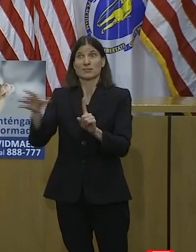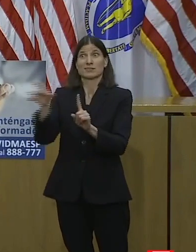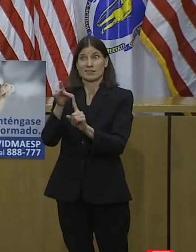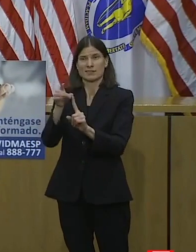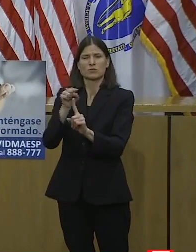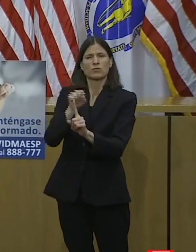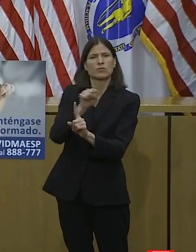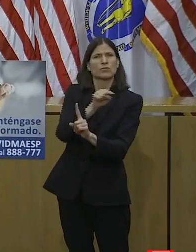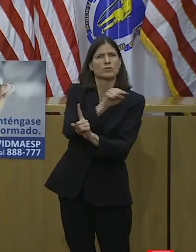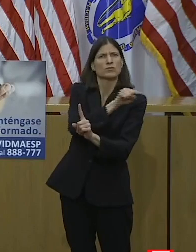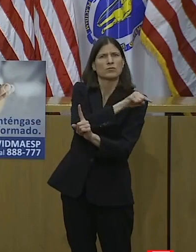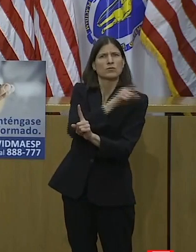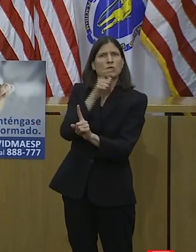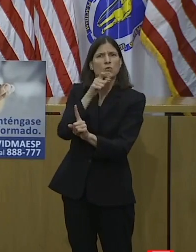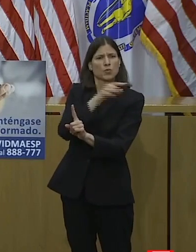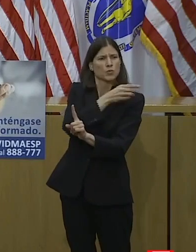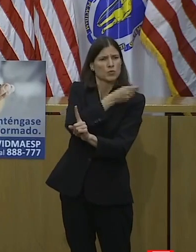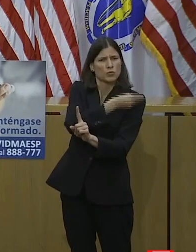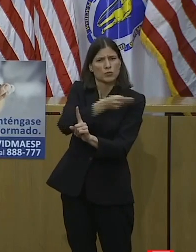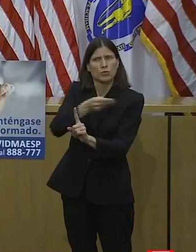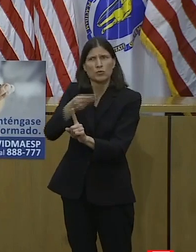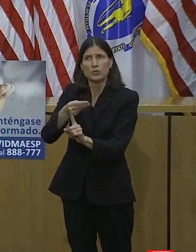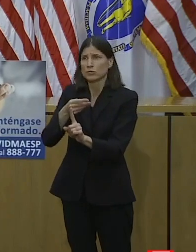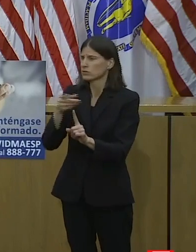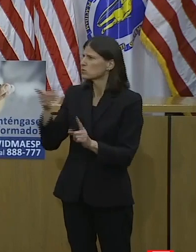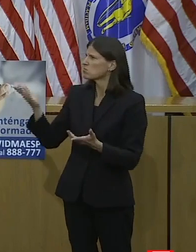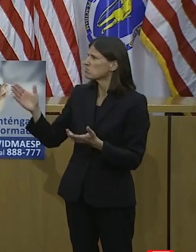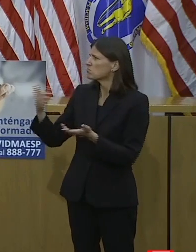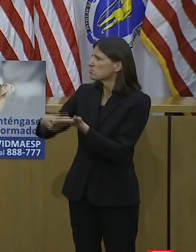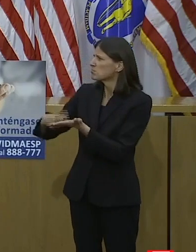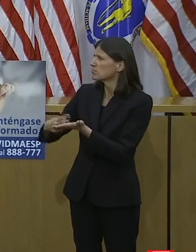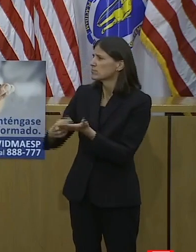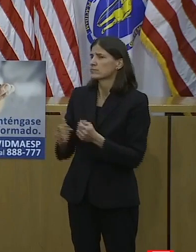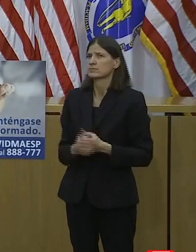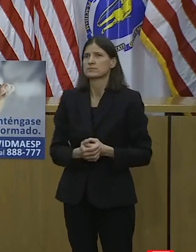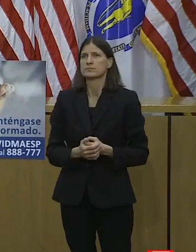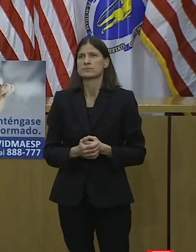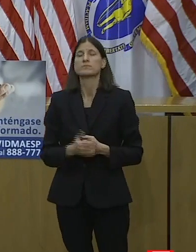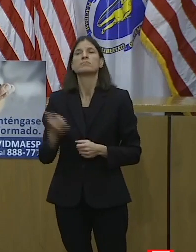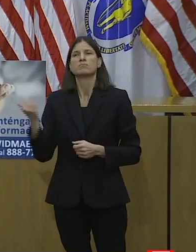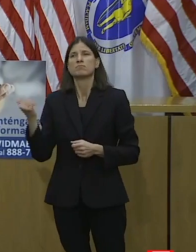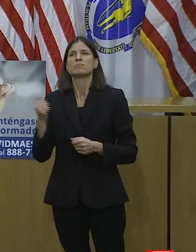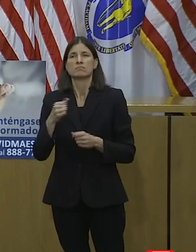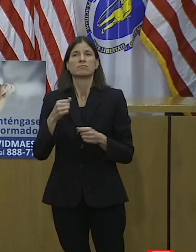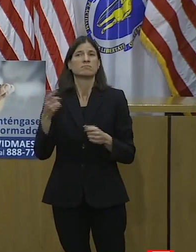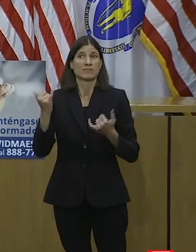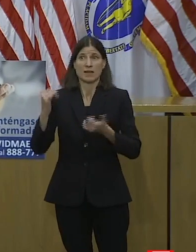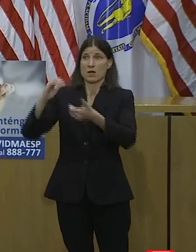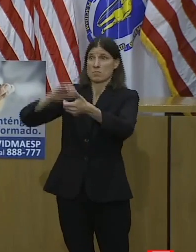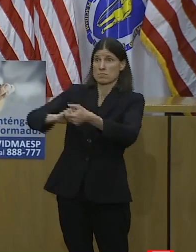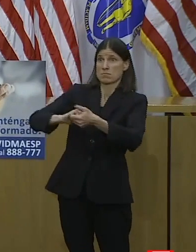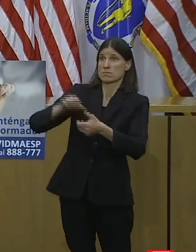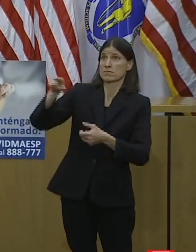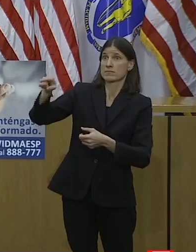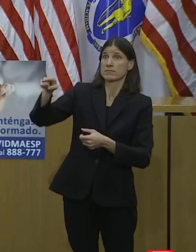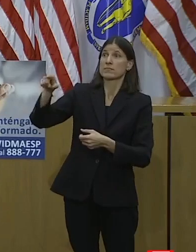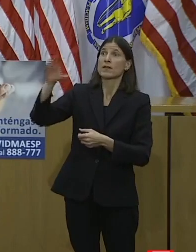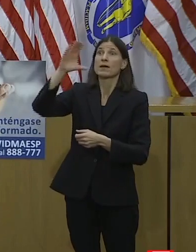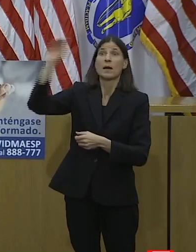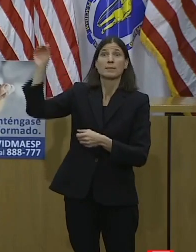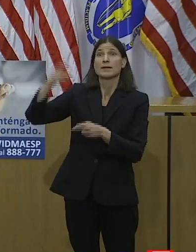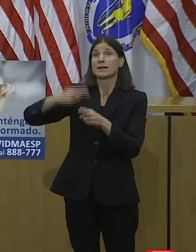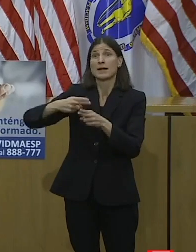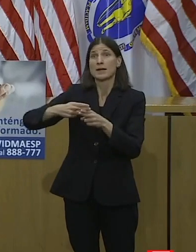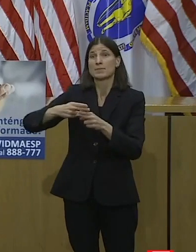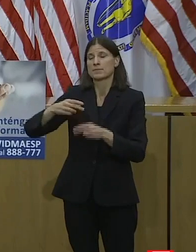community tracing collaborative with Partners in Health. So that is actually in the process of ramping up. We've been doing a soft launch